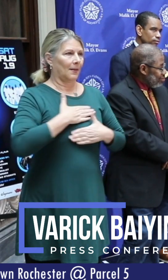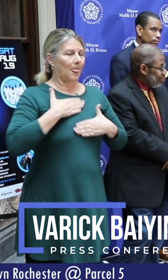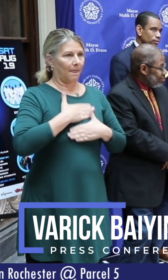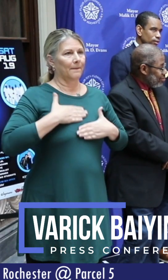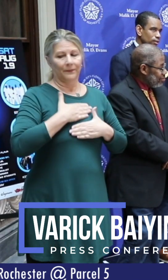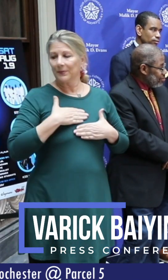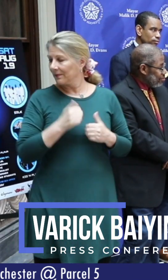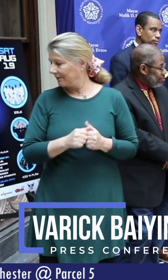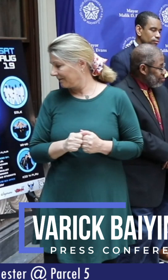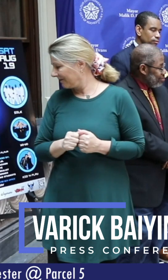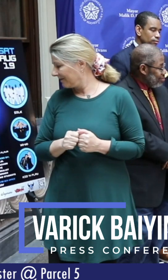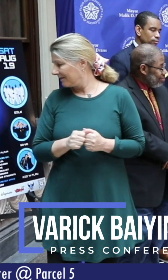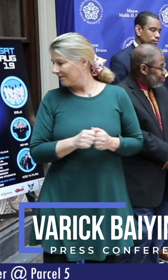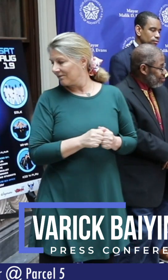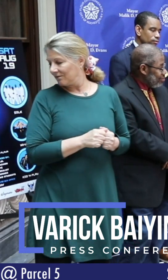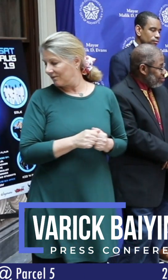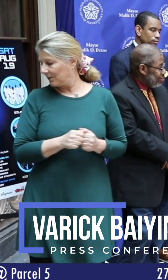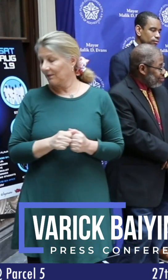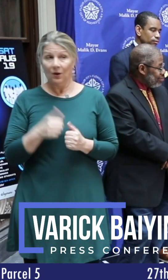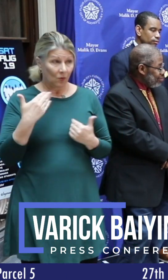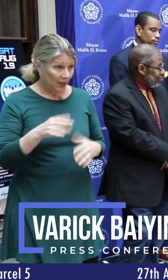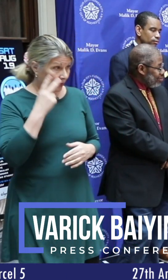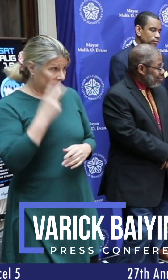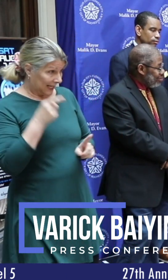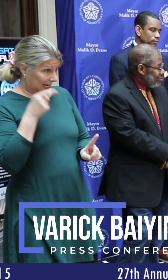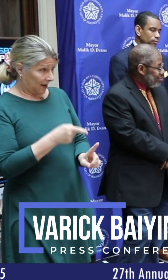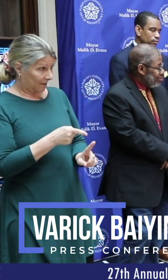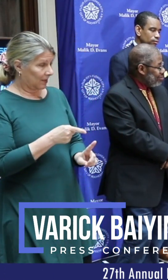Bonner. So when you see him,